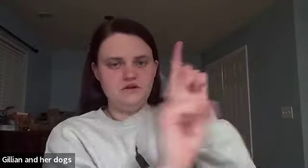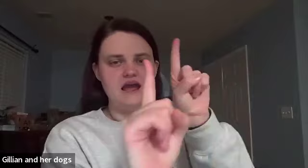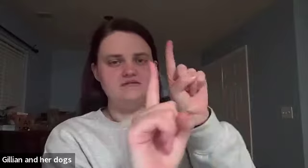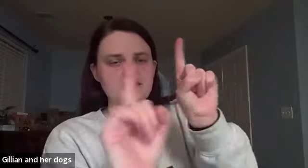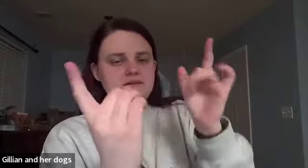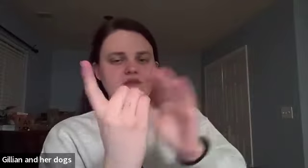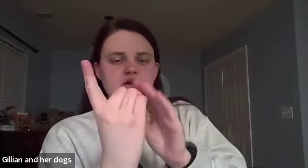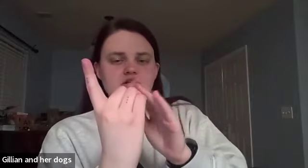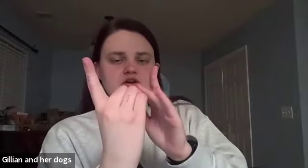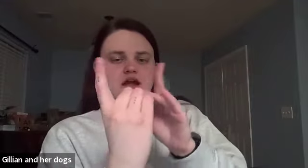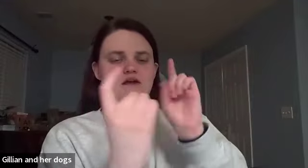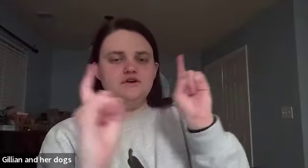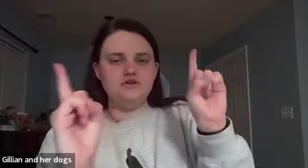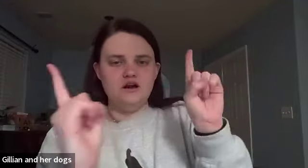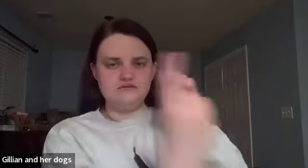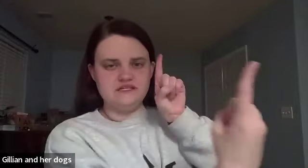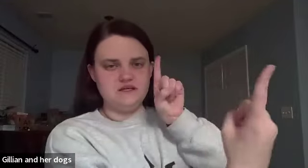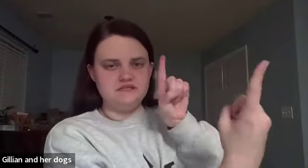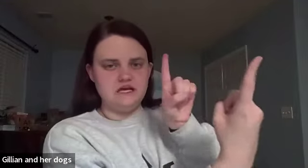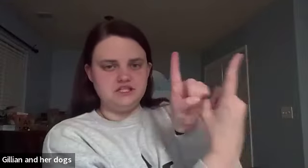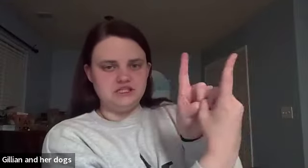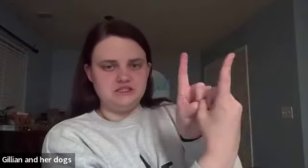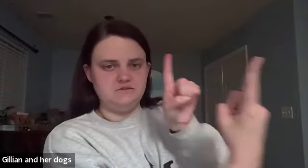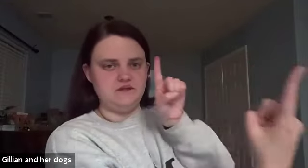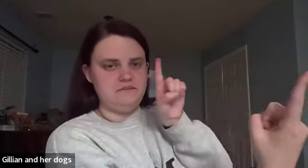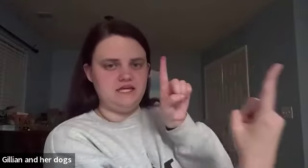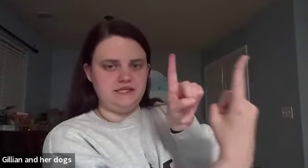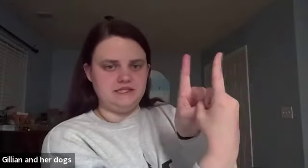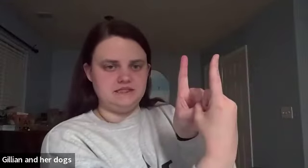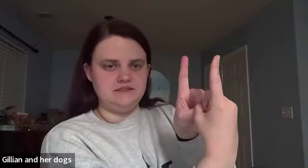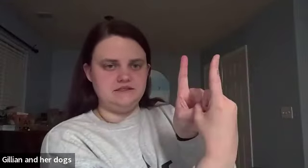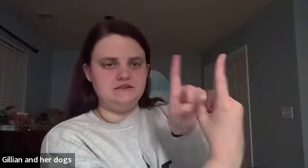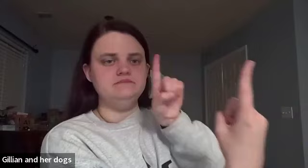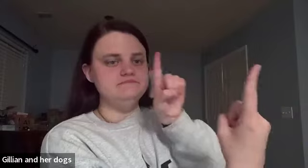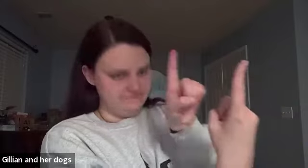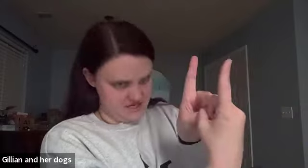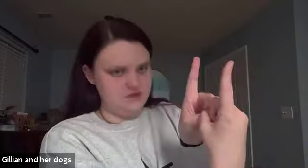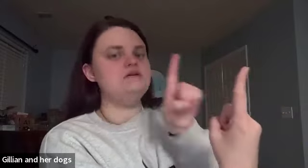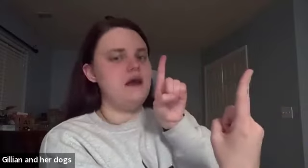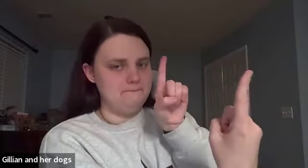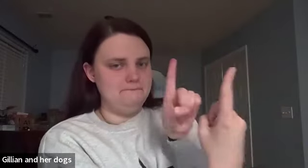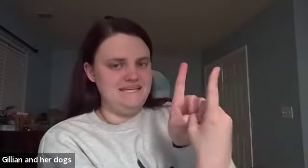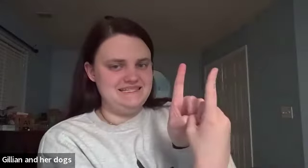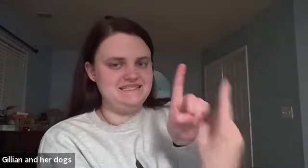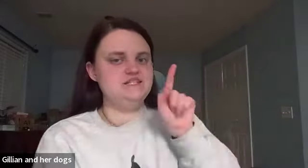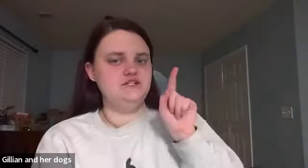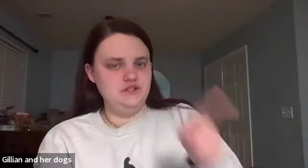You kind of have like, you're gonna have your knuckles end up touching when they meet. There you go. Yeah, meet